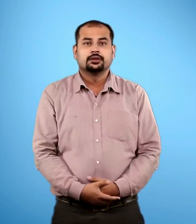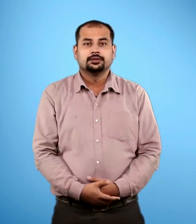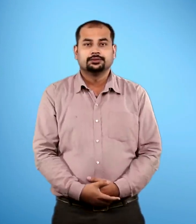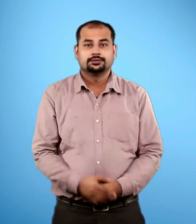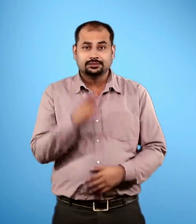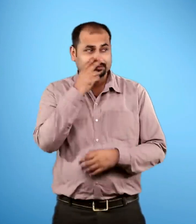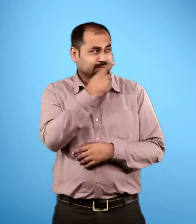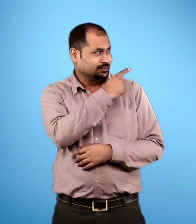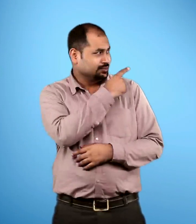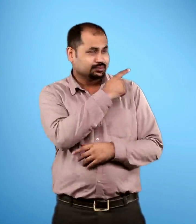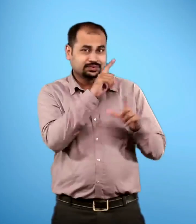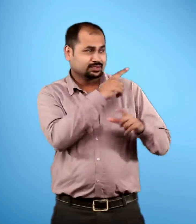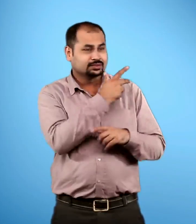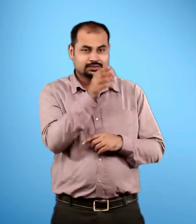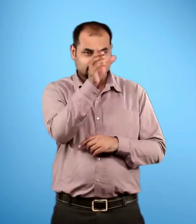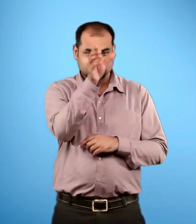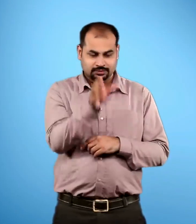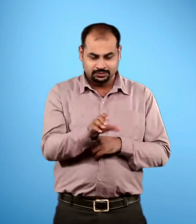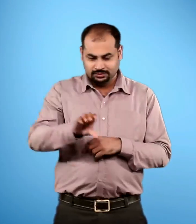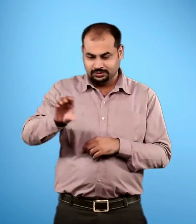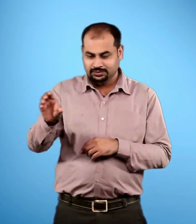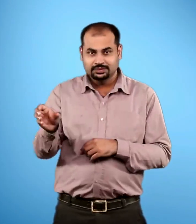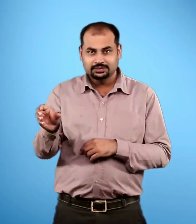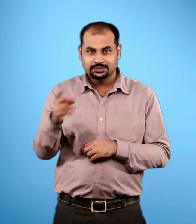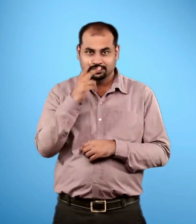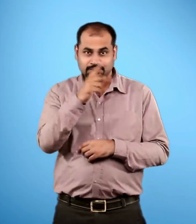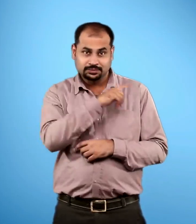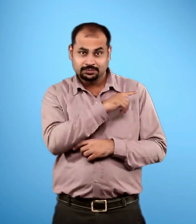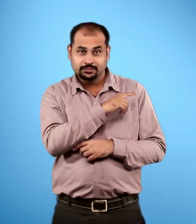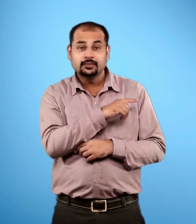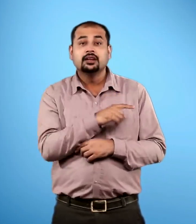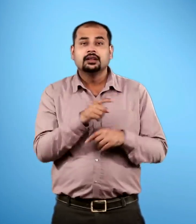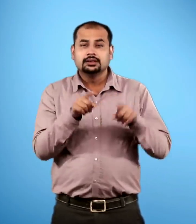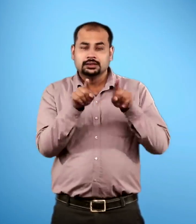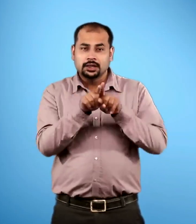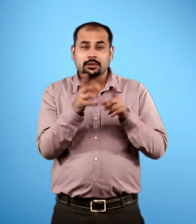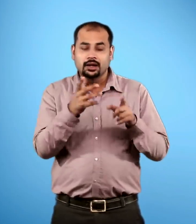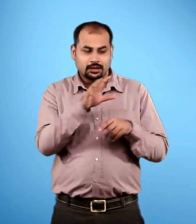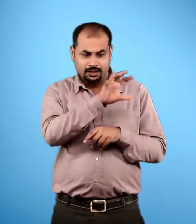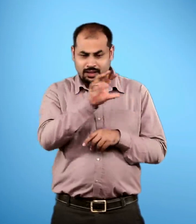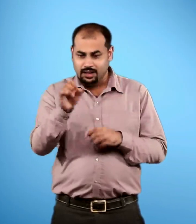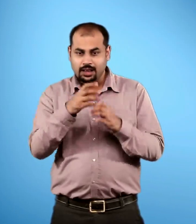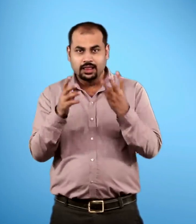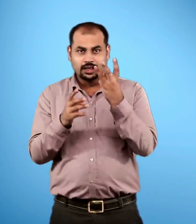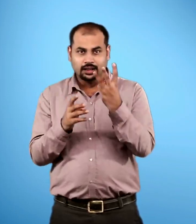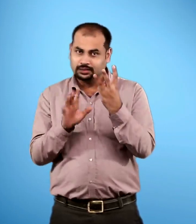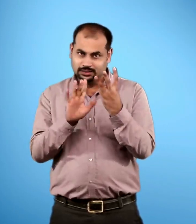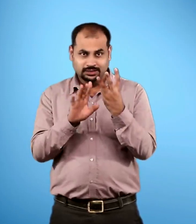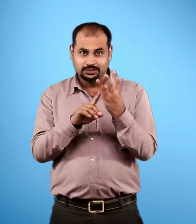A typical pattern is shown again following a repeat pattern. Identify the rule of the pattern and write it down